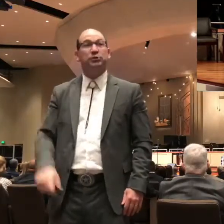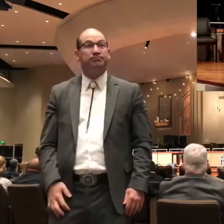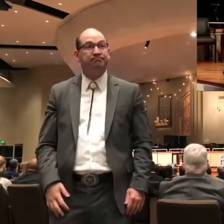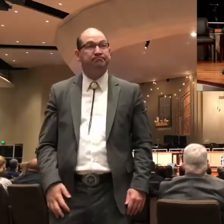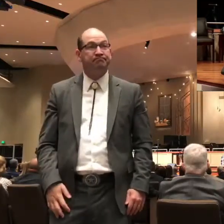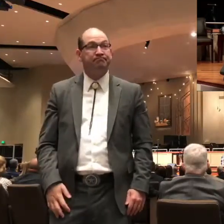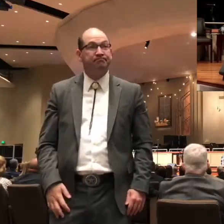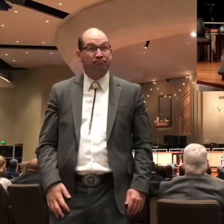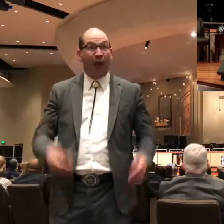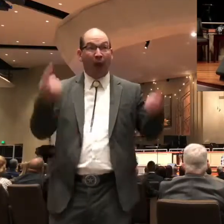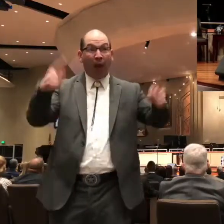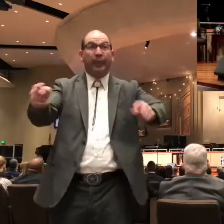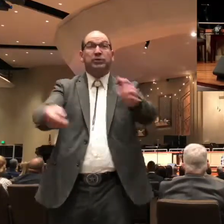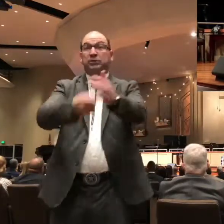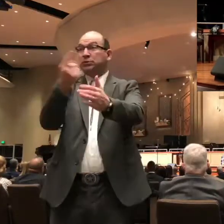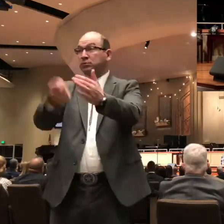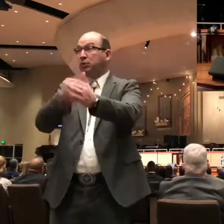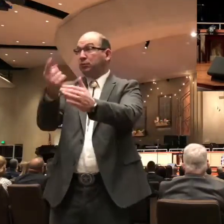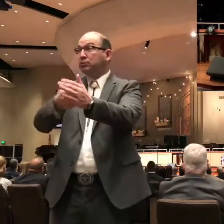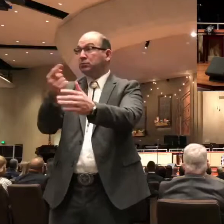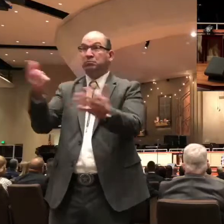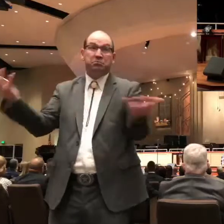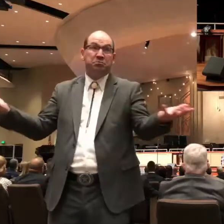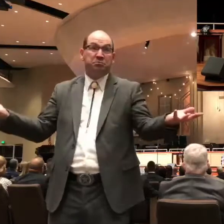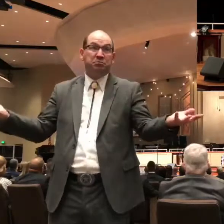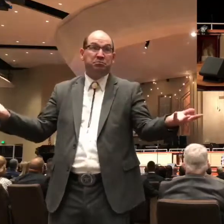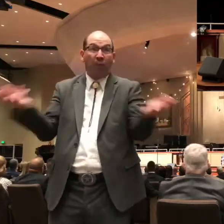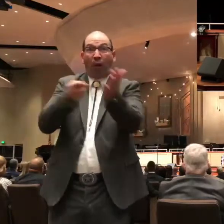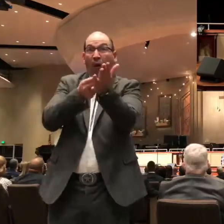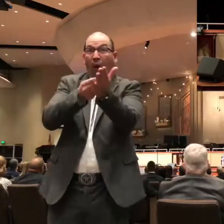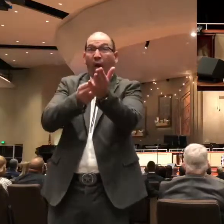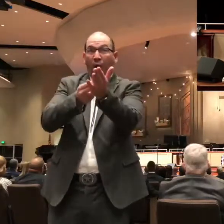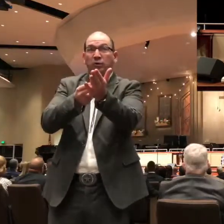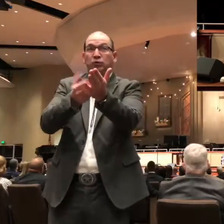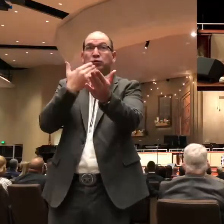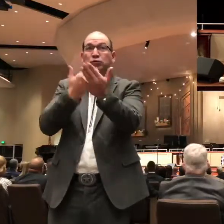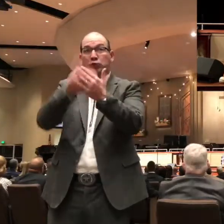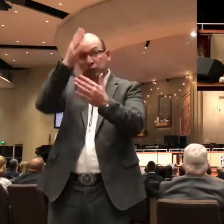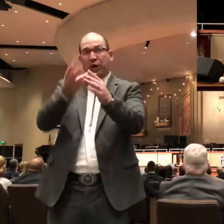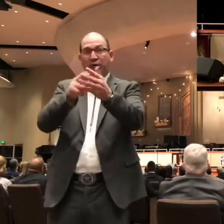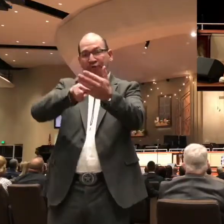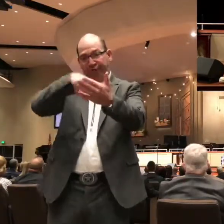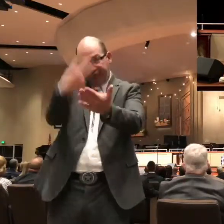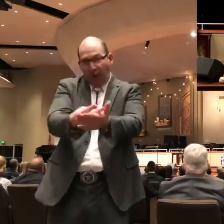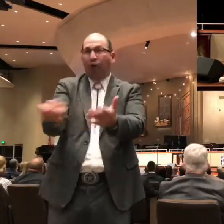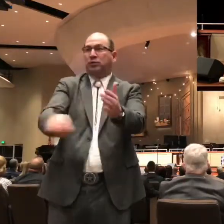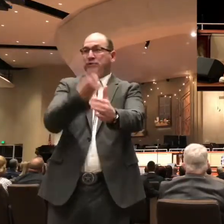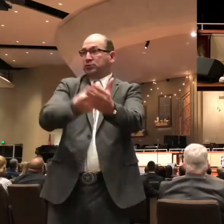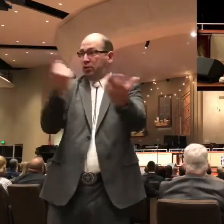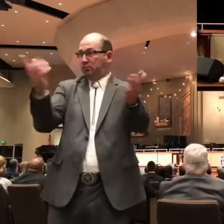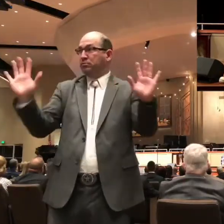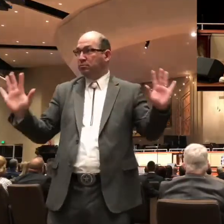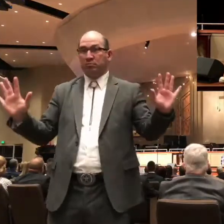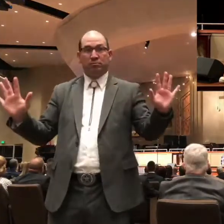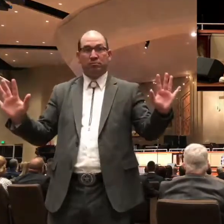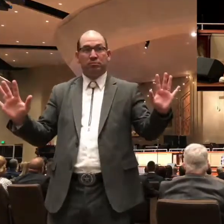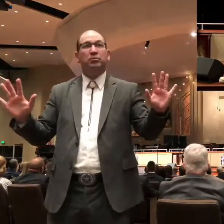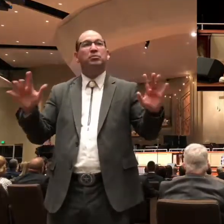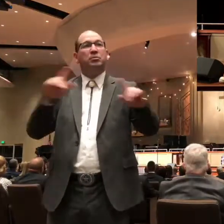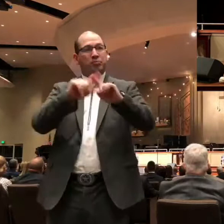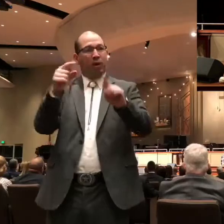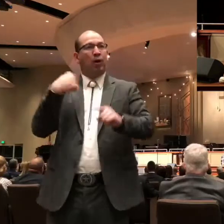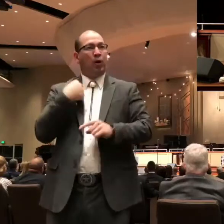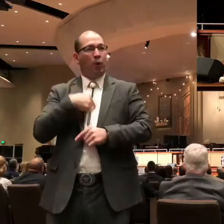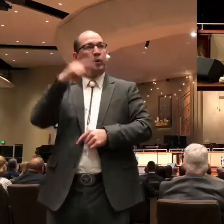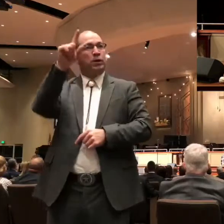Those things happen in churches with right doctrine. Let's be honest about it. The way it is handled is what